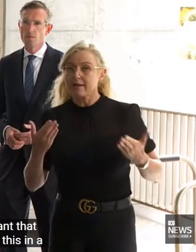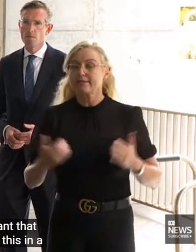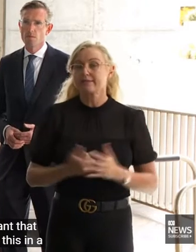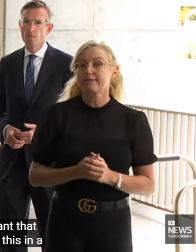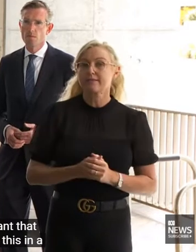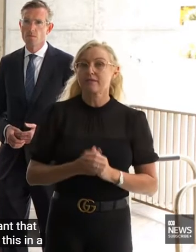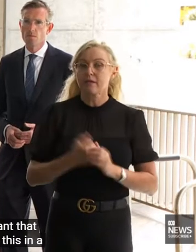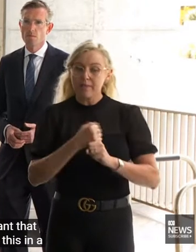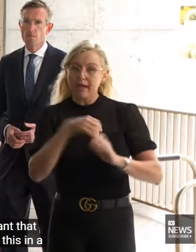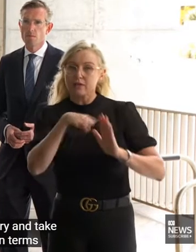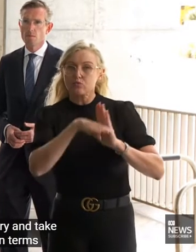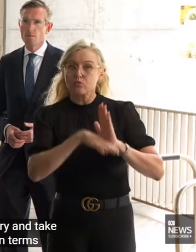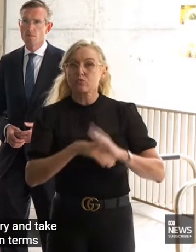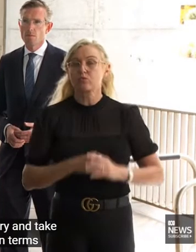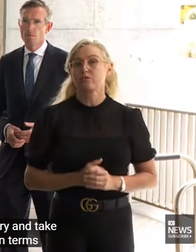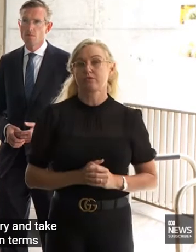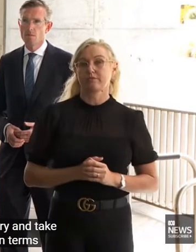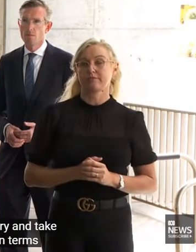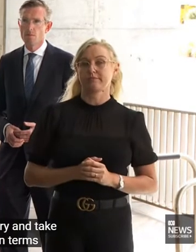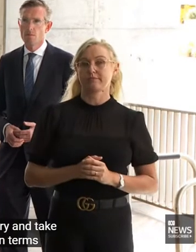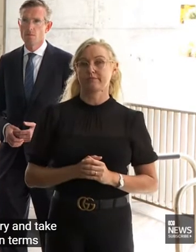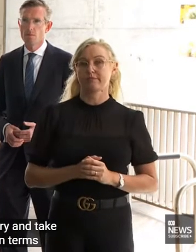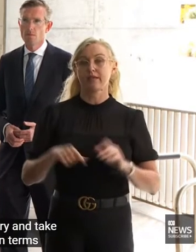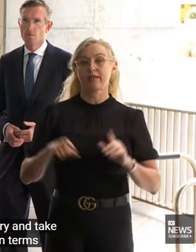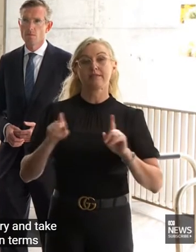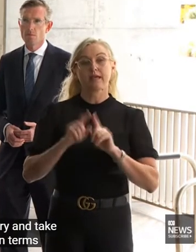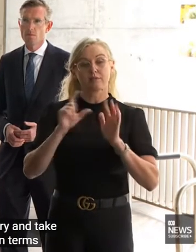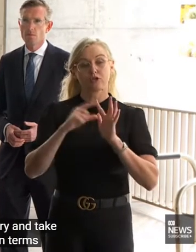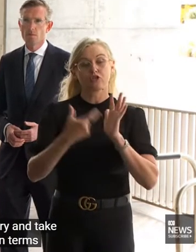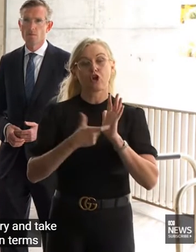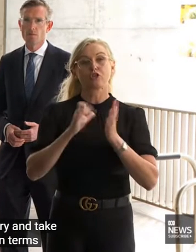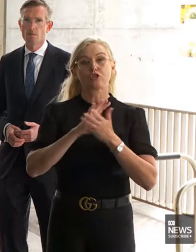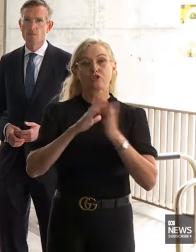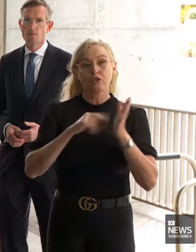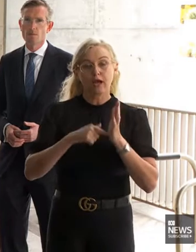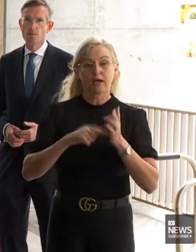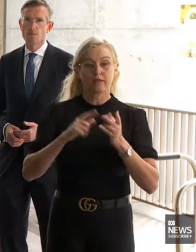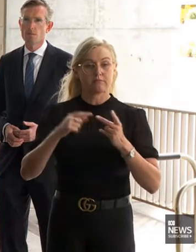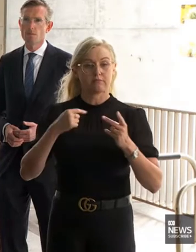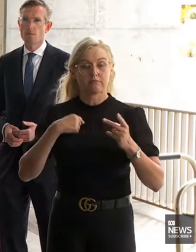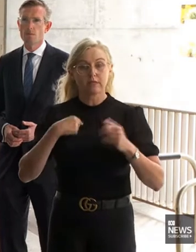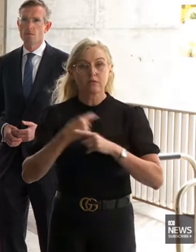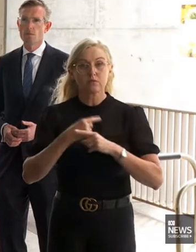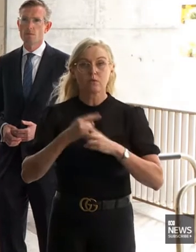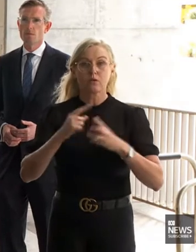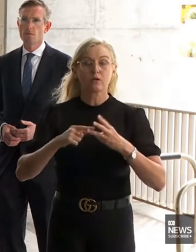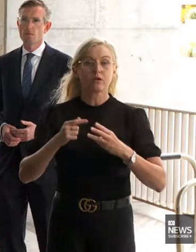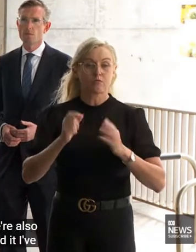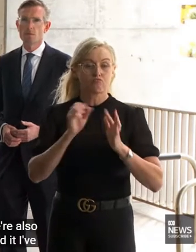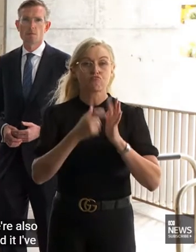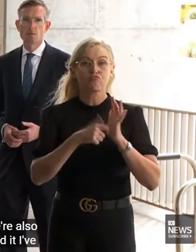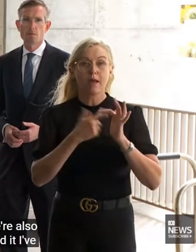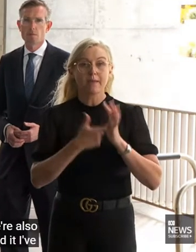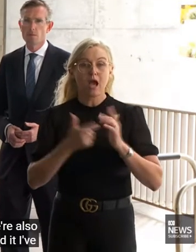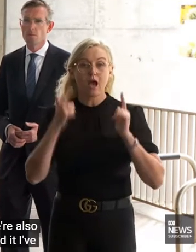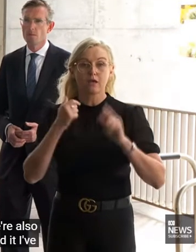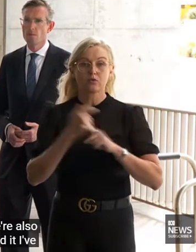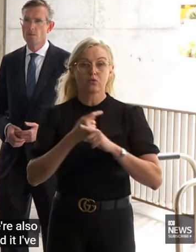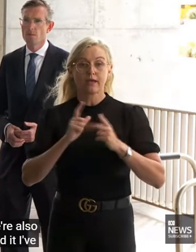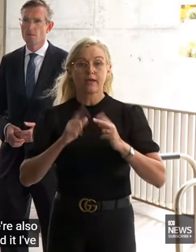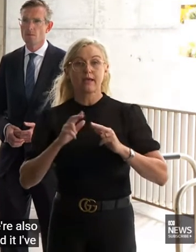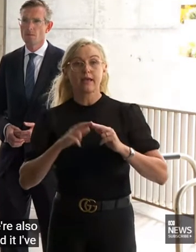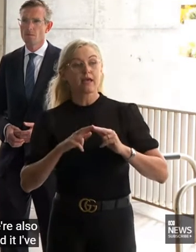health orders, we're also saying, Dr. Chan said it, I've said it, the Premier said it, if you're actually going somewhere where there's a whole lot of young